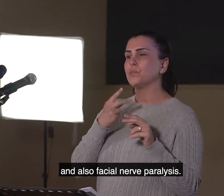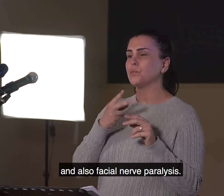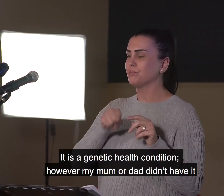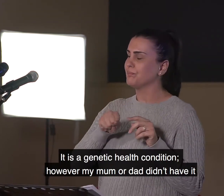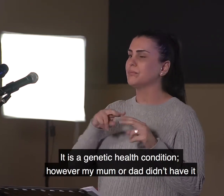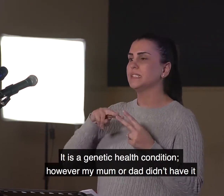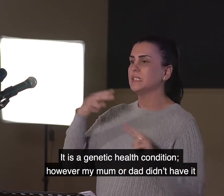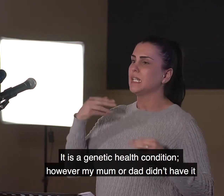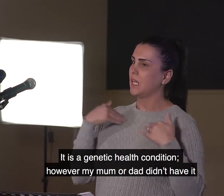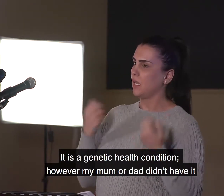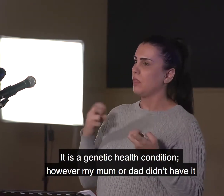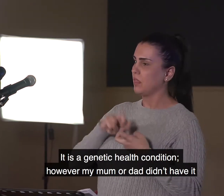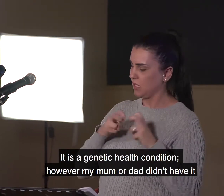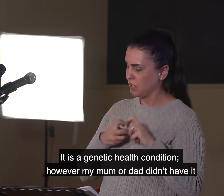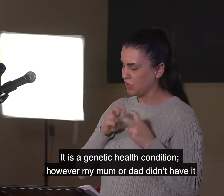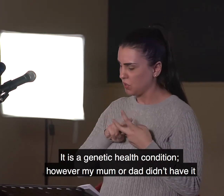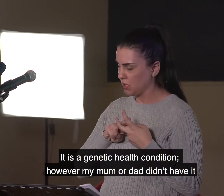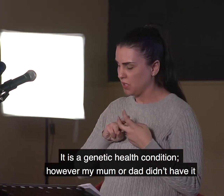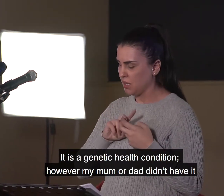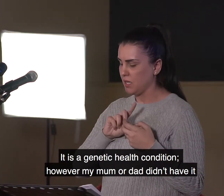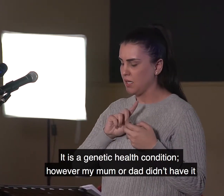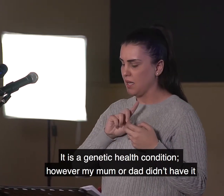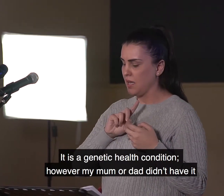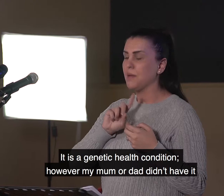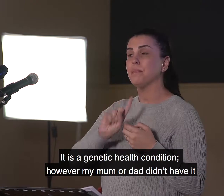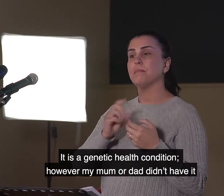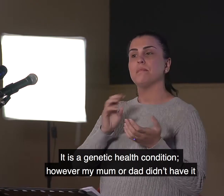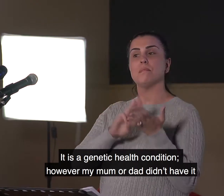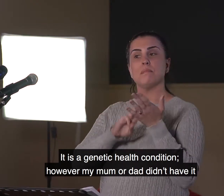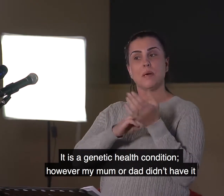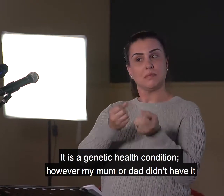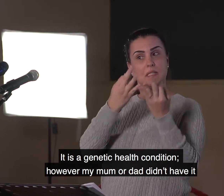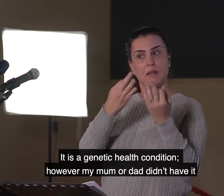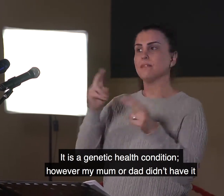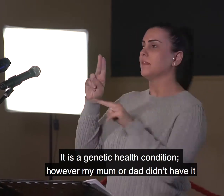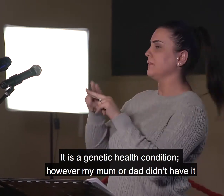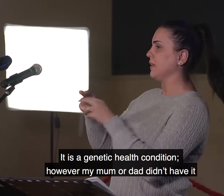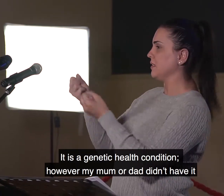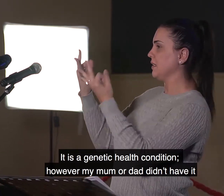It is a genetic health condition. However, my mum or dad didn't have it.